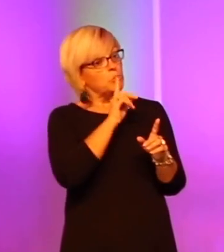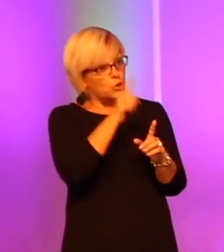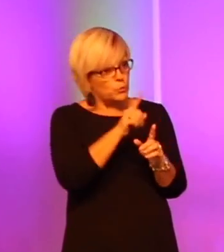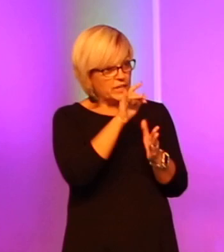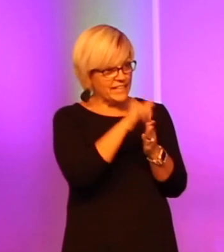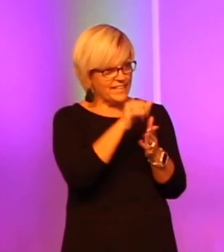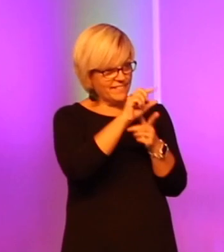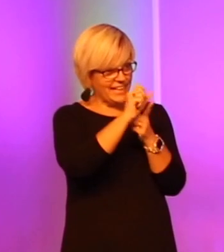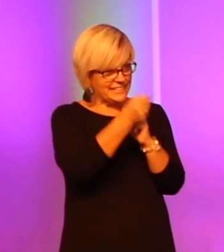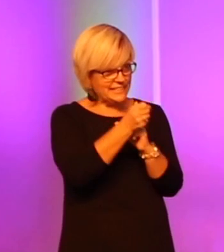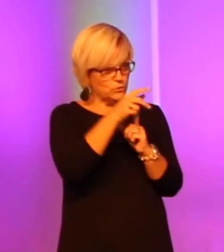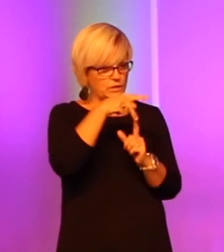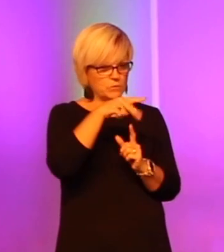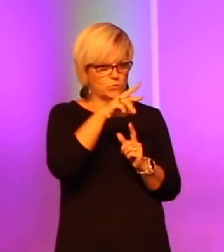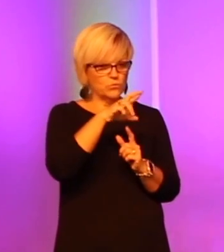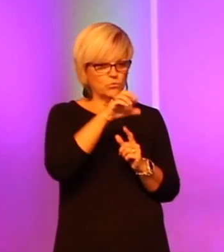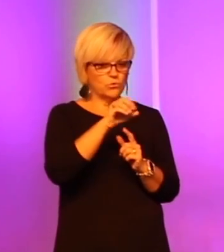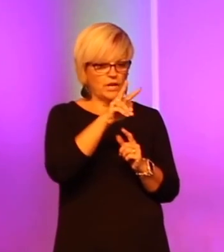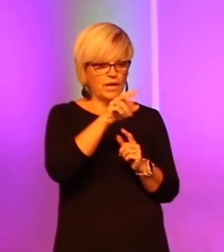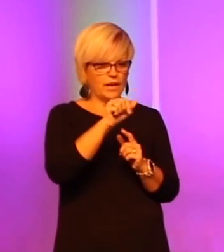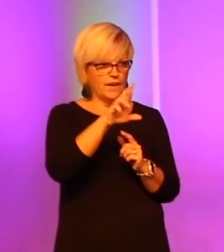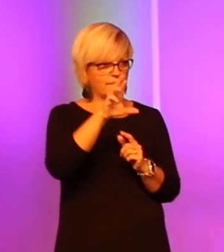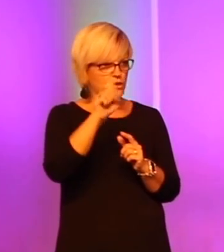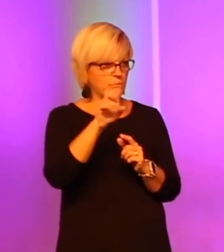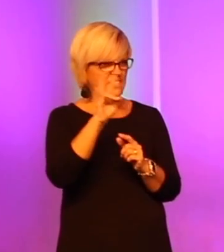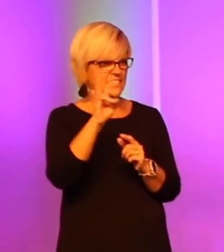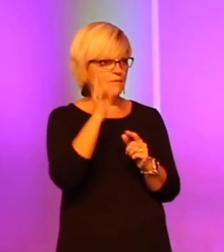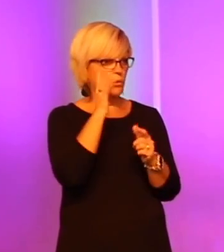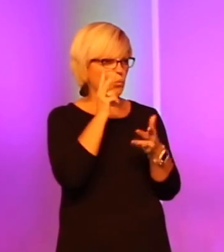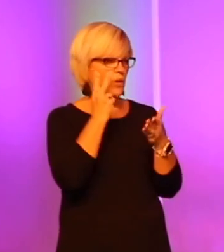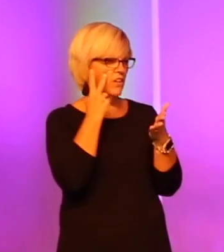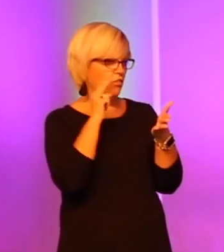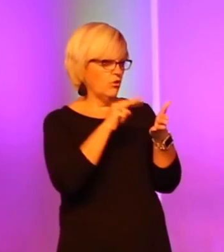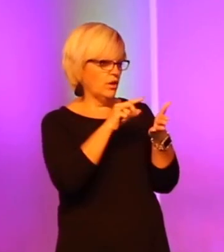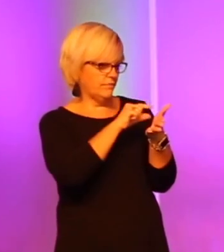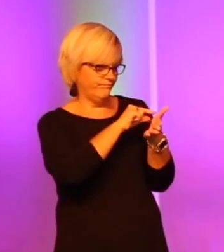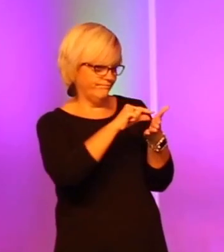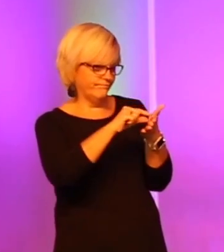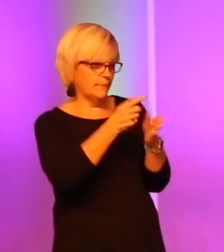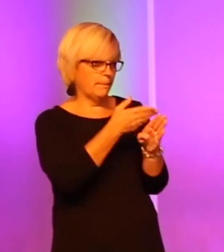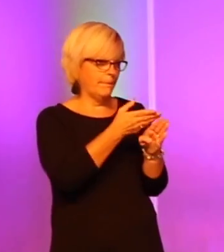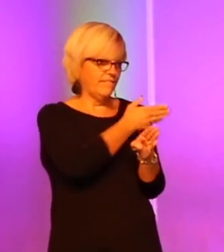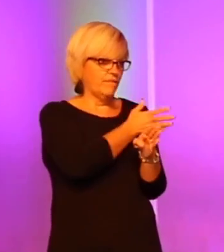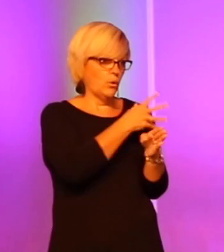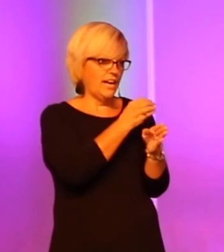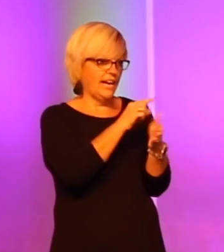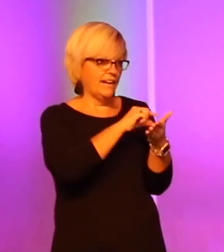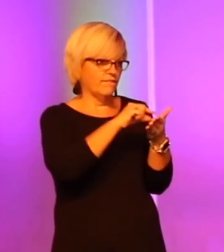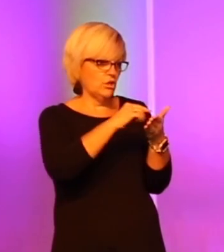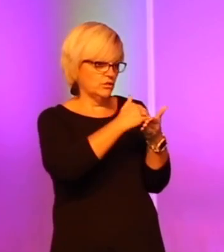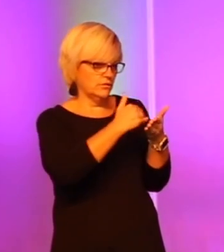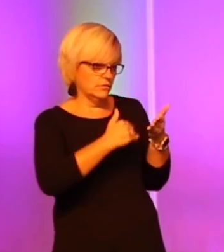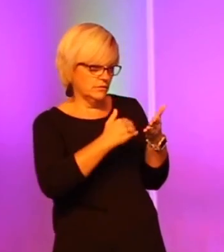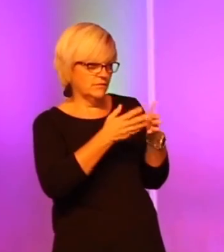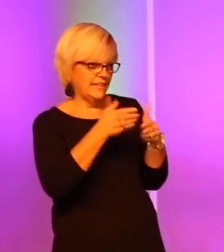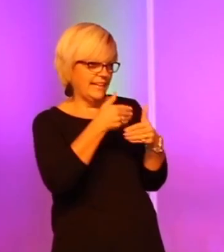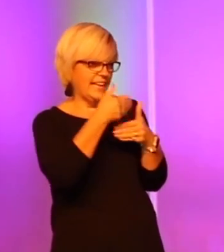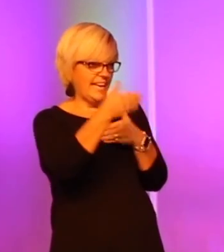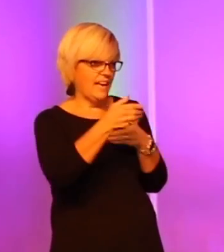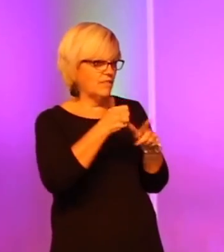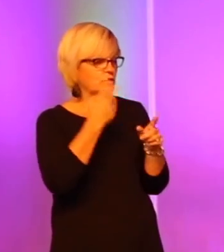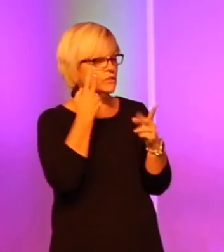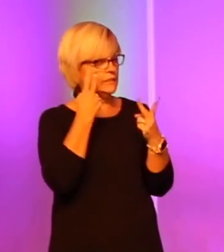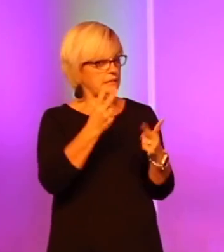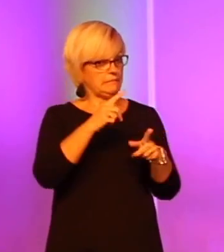Proverbs 7. We're going to look at a verse right before this section and a verse right after to see how we can't believe what we see when it comes